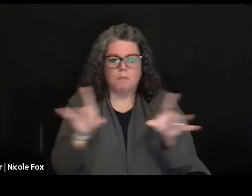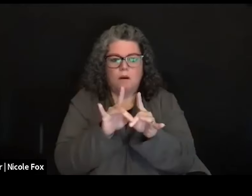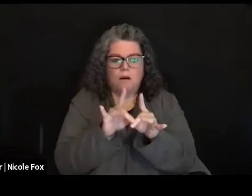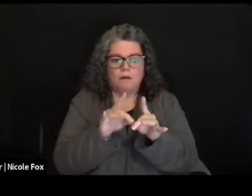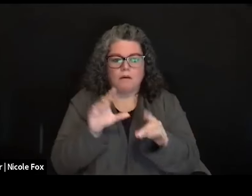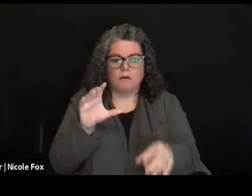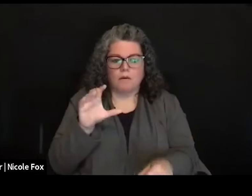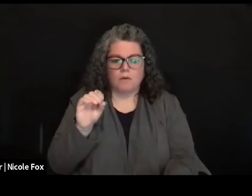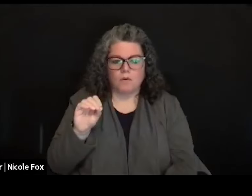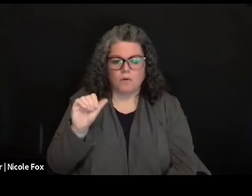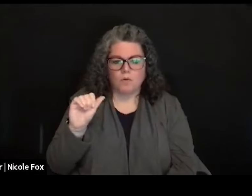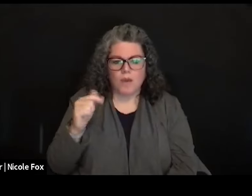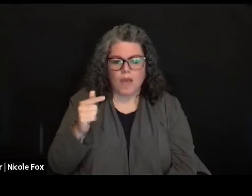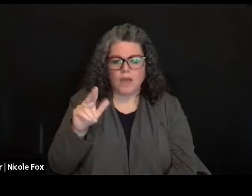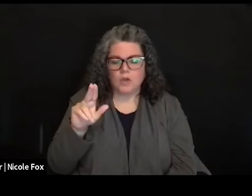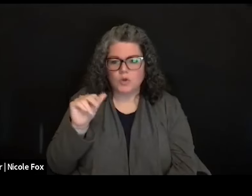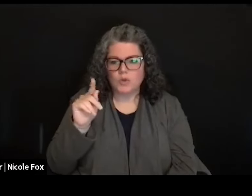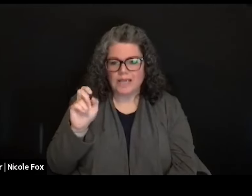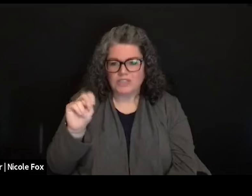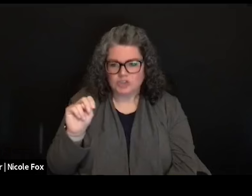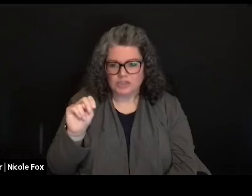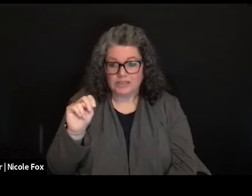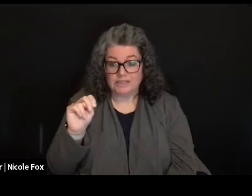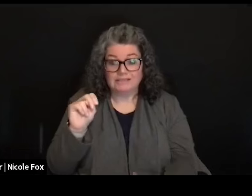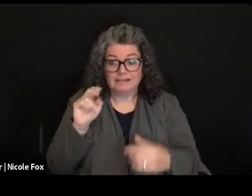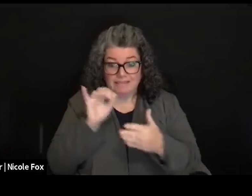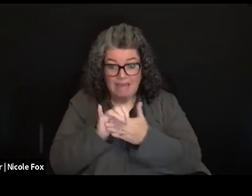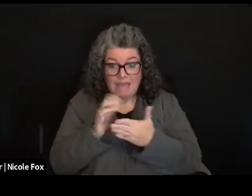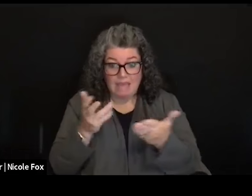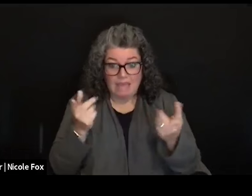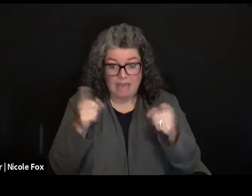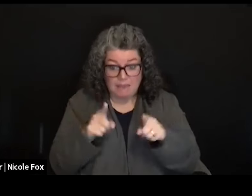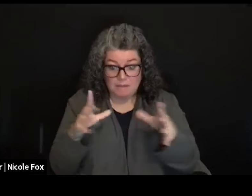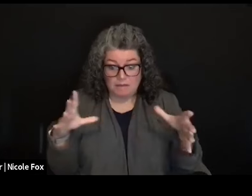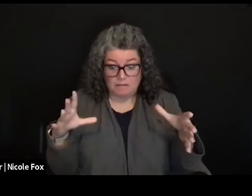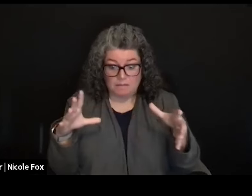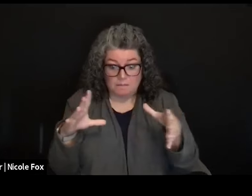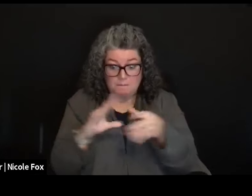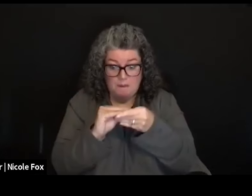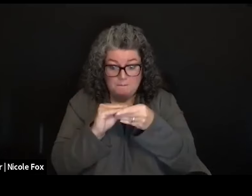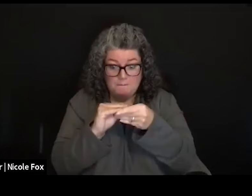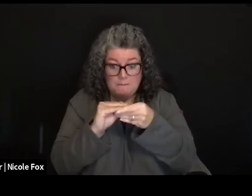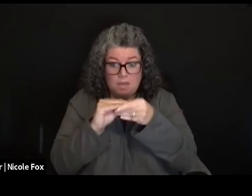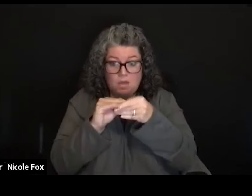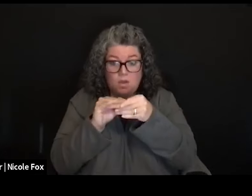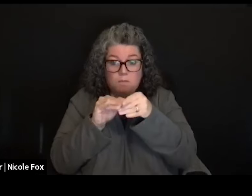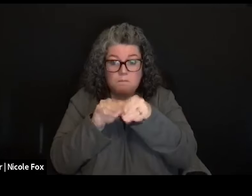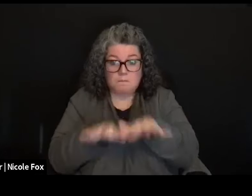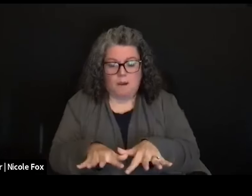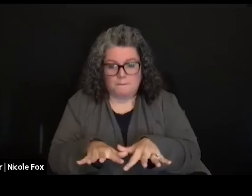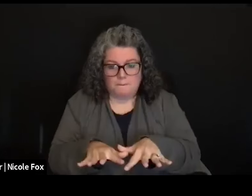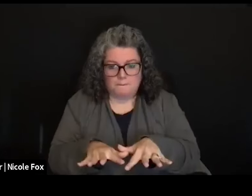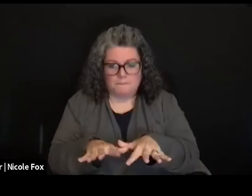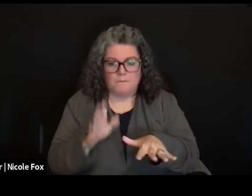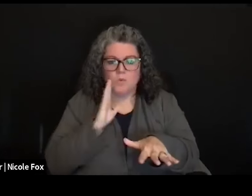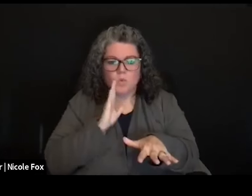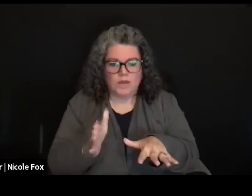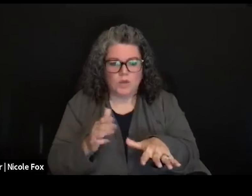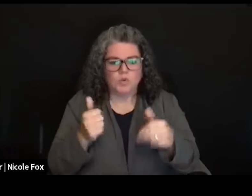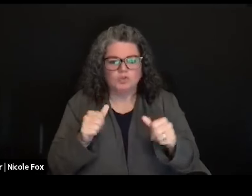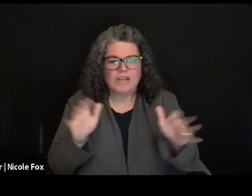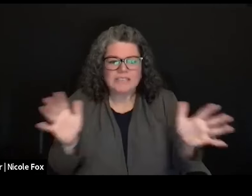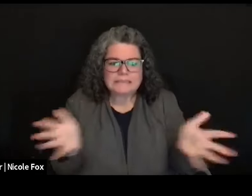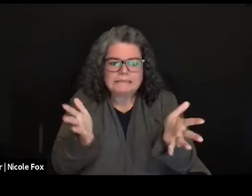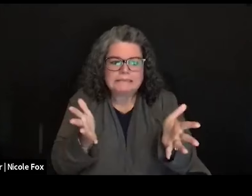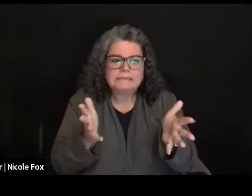stick together, they get bigger and they get heavier and they begin to settle. So again, we are trying to find ways to increase or expedite the